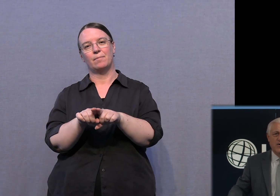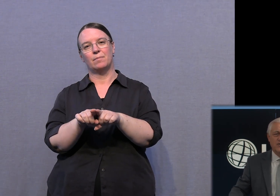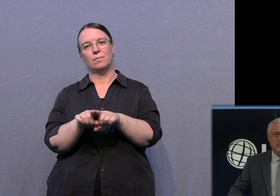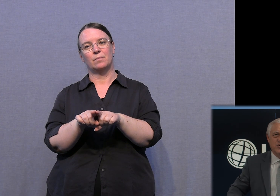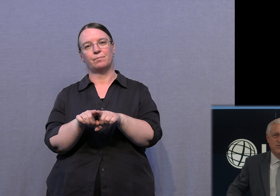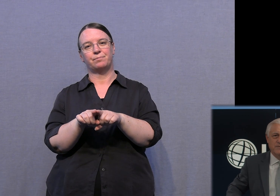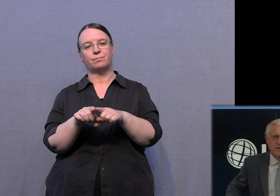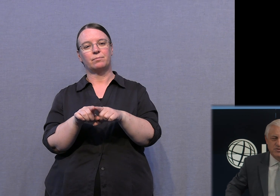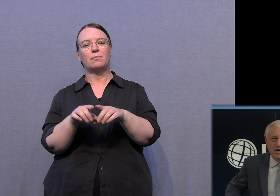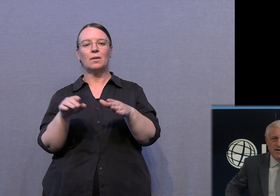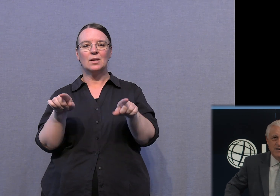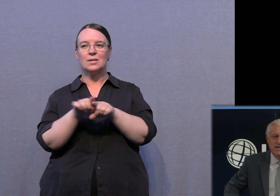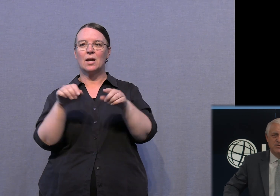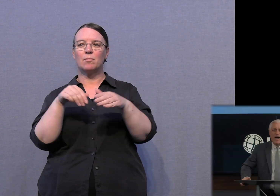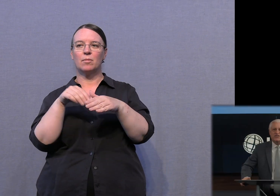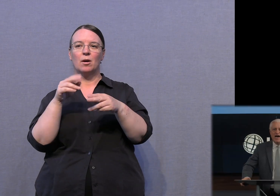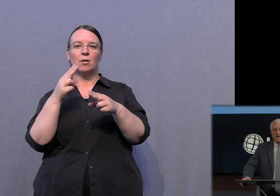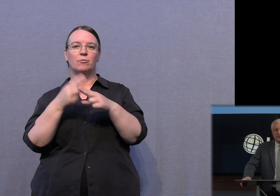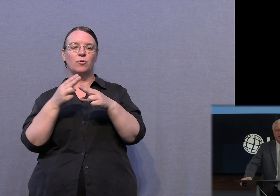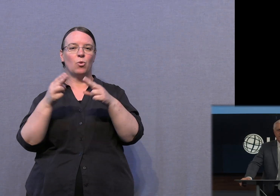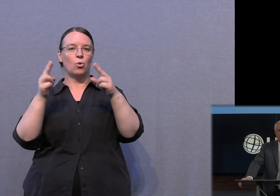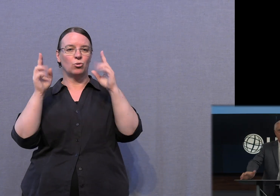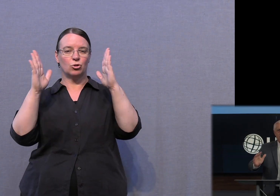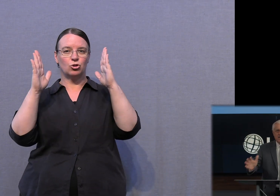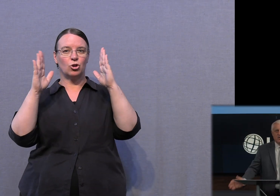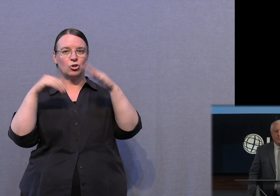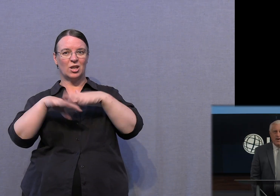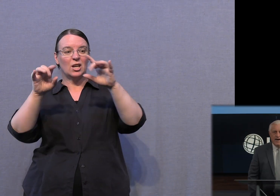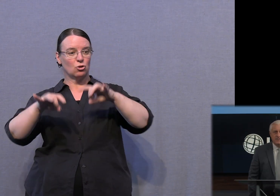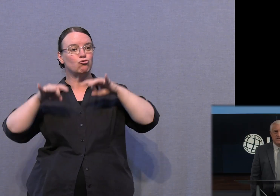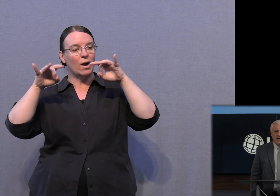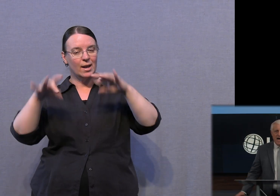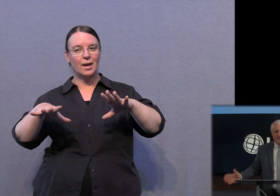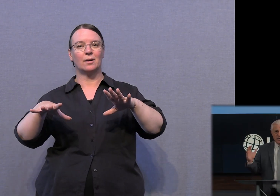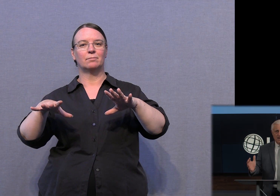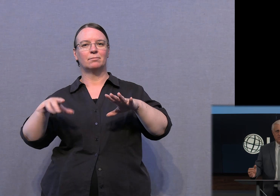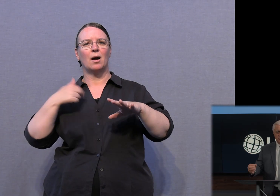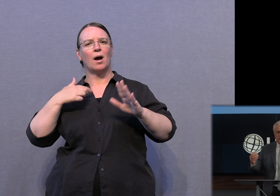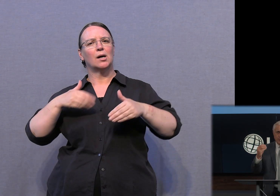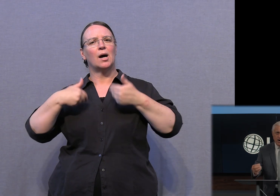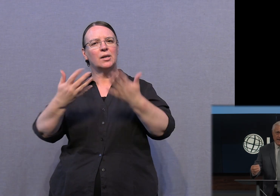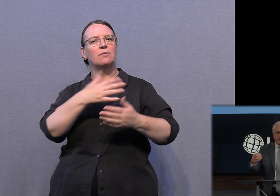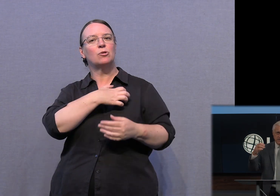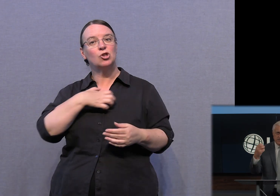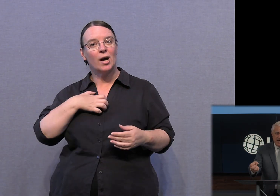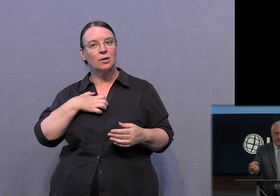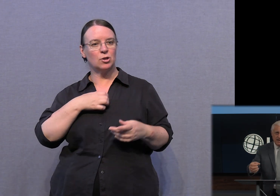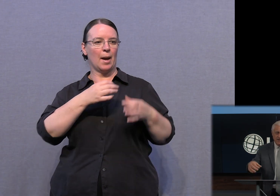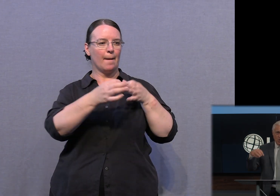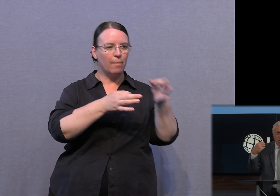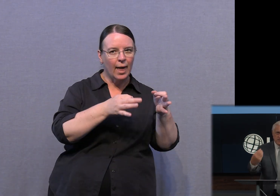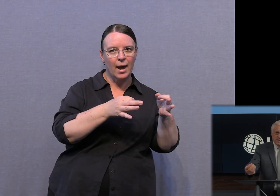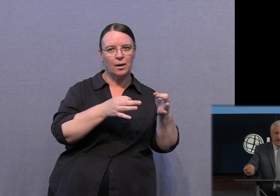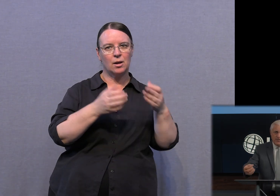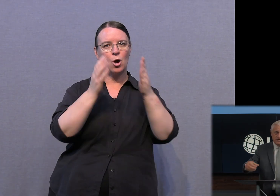United Pentecostal Church of Australia. So I challenge you, make your plans. I challenge you to pray, to study,